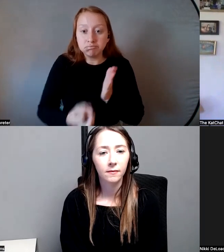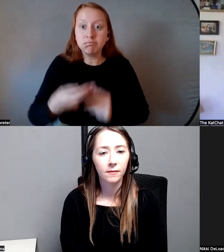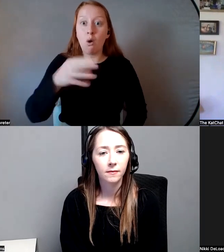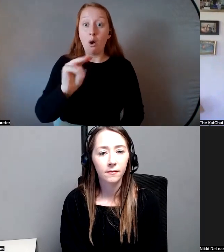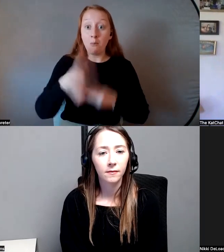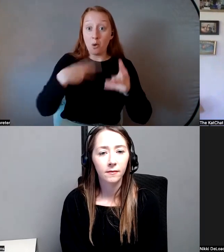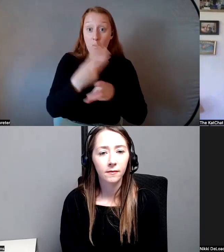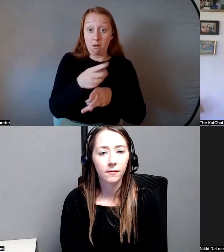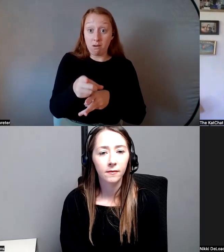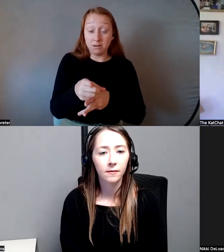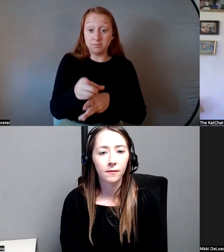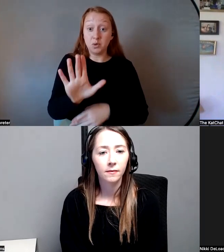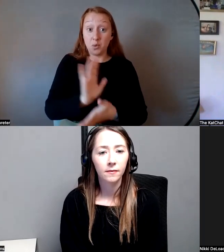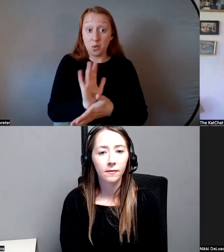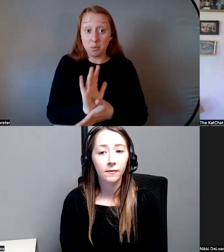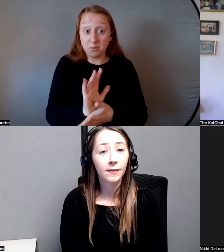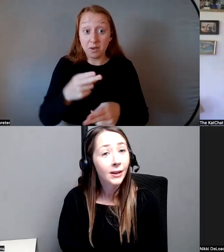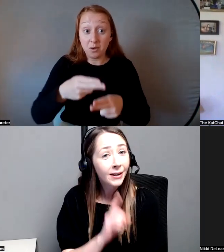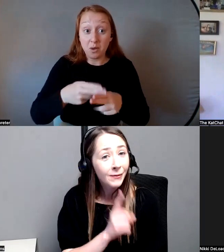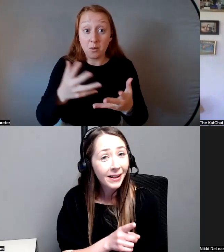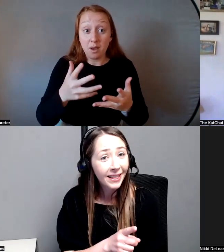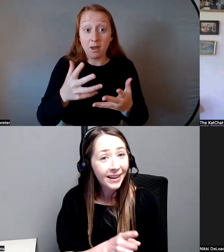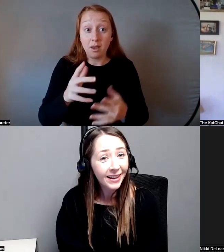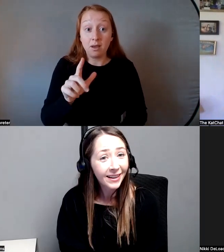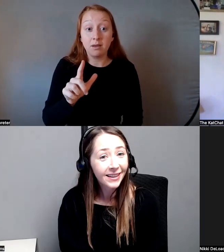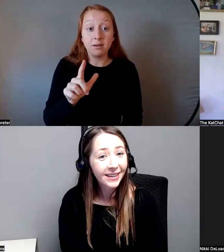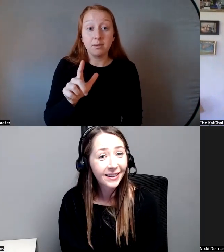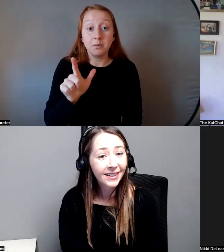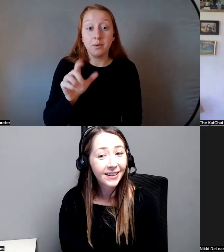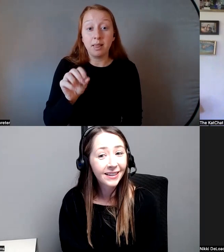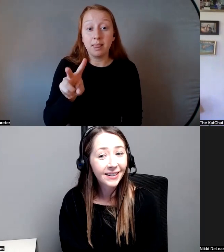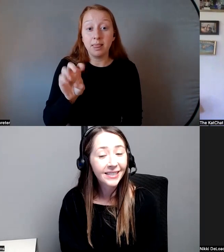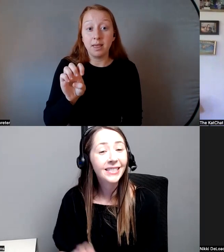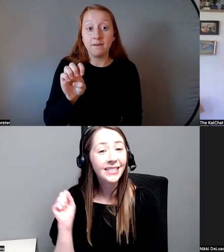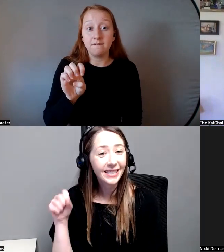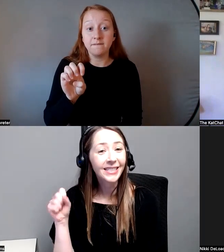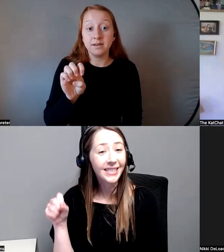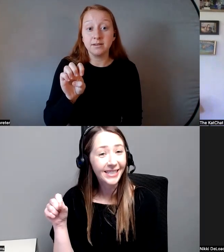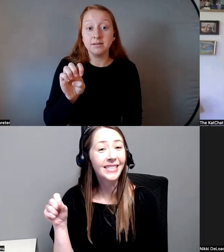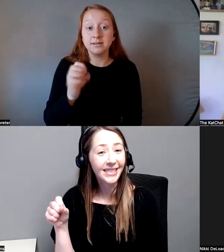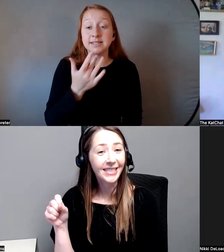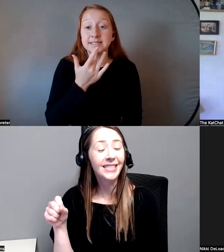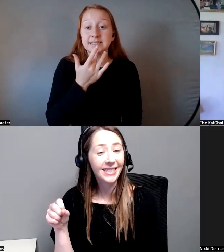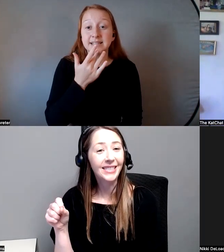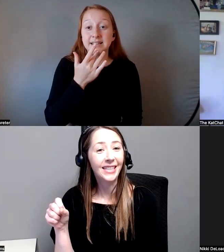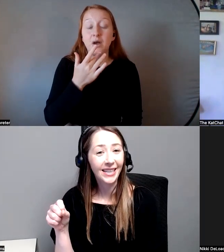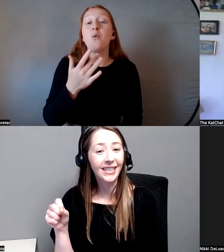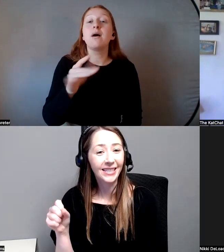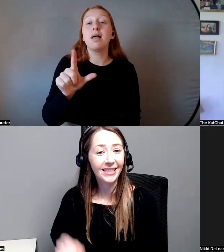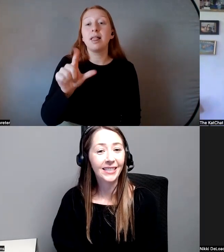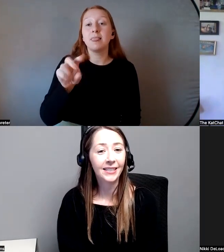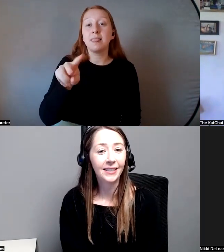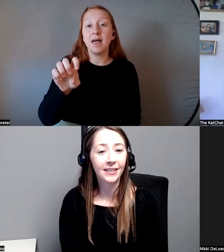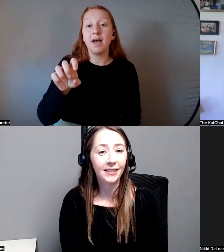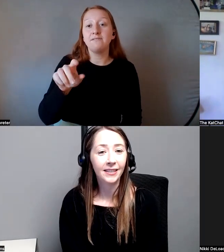horror was Oh, Love wow. Takes Flight. That movie, I Yes. was just like, oh my